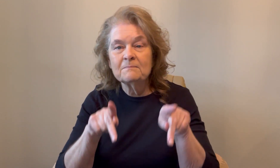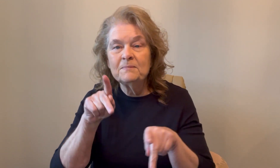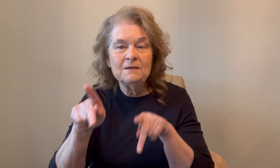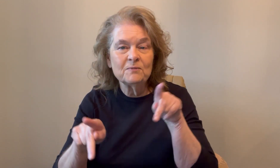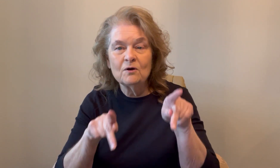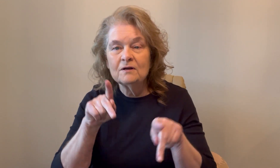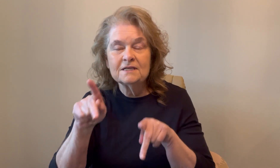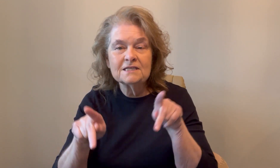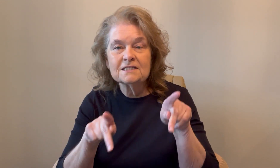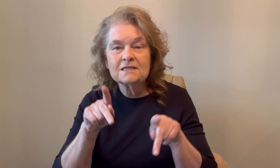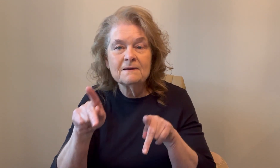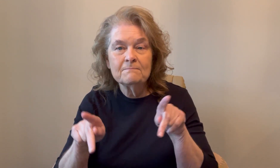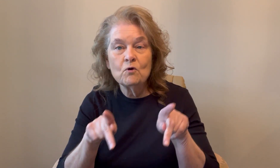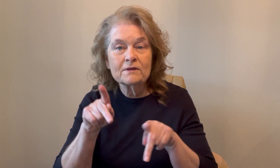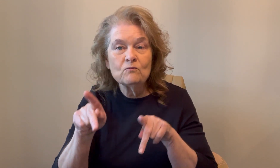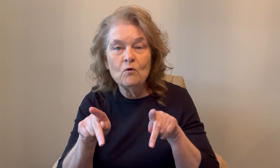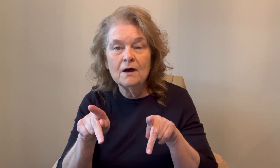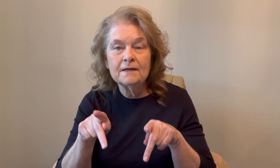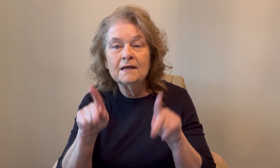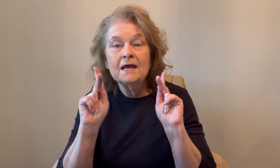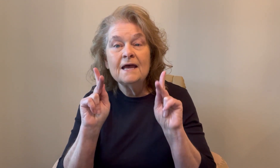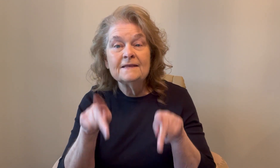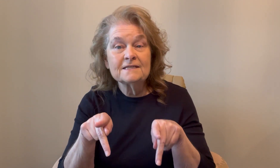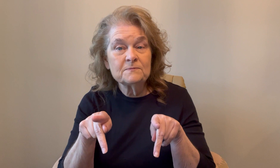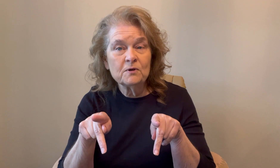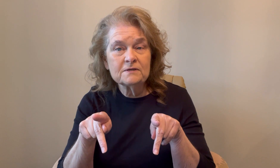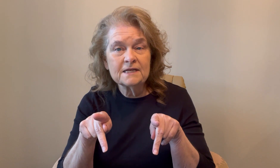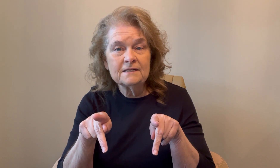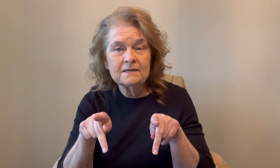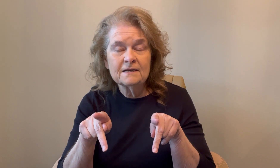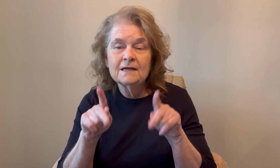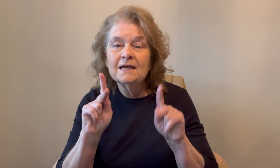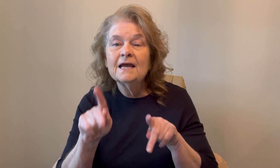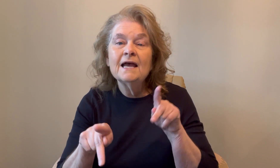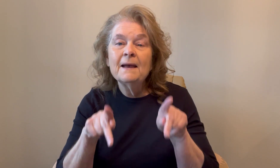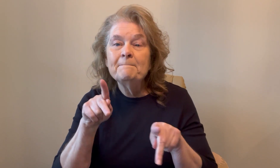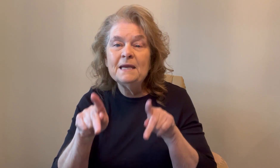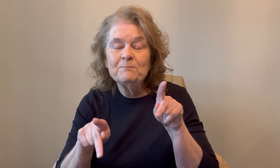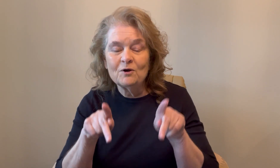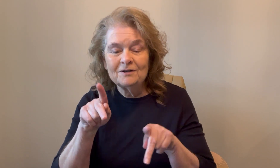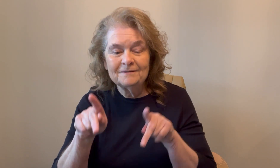People. This is more than one. This is person, people.